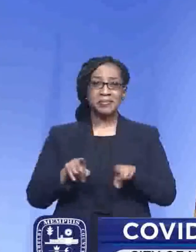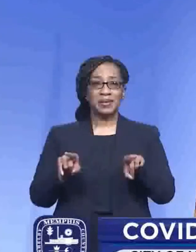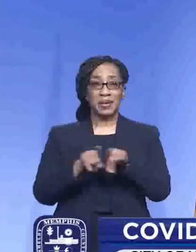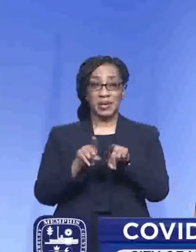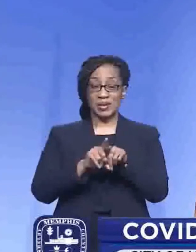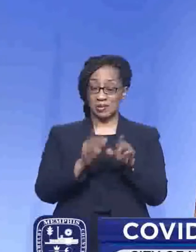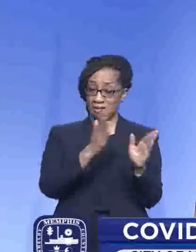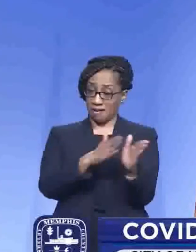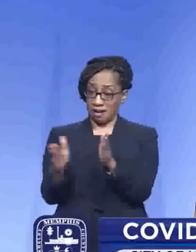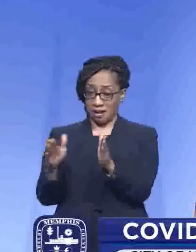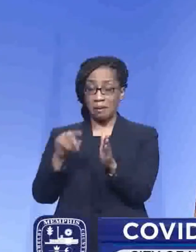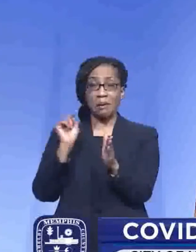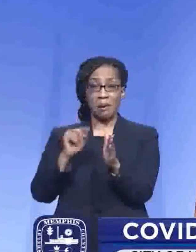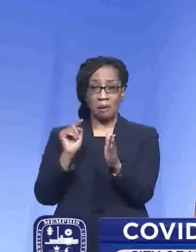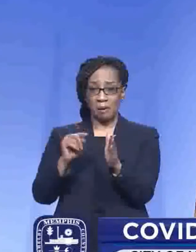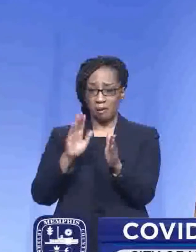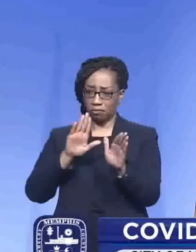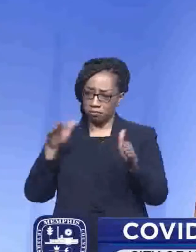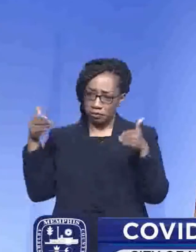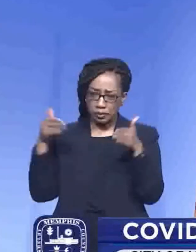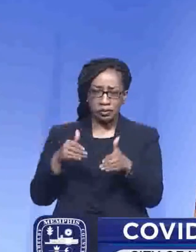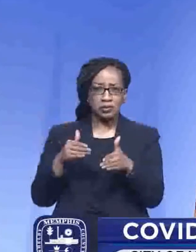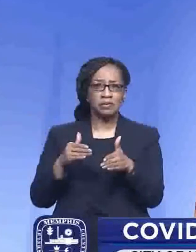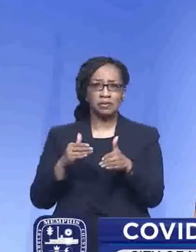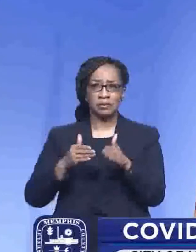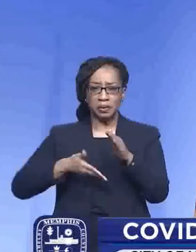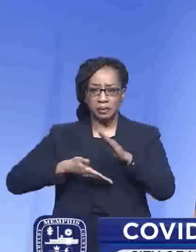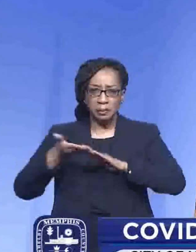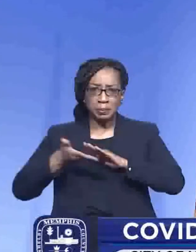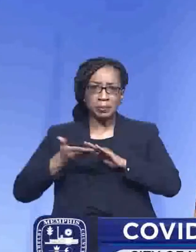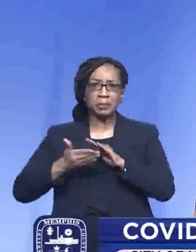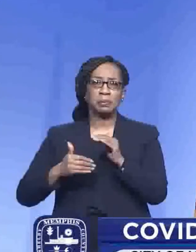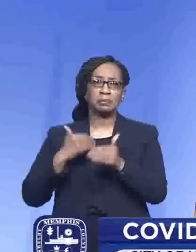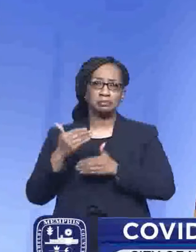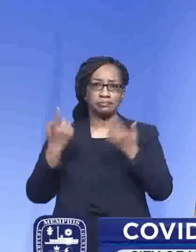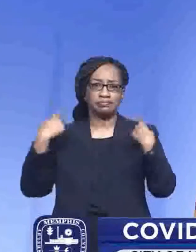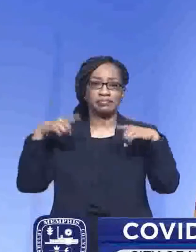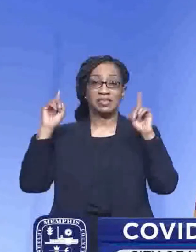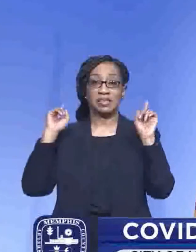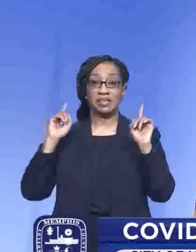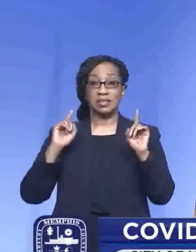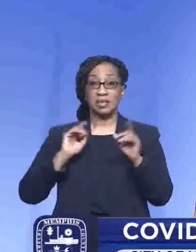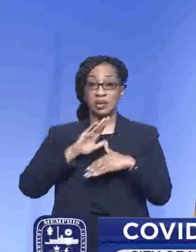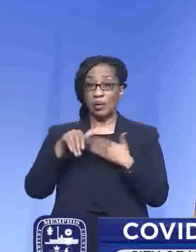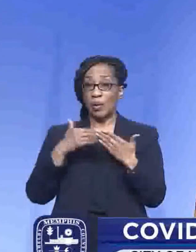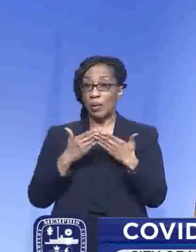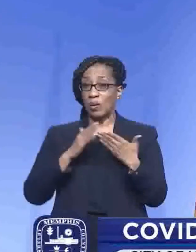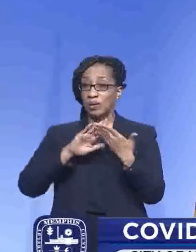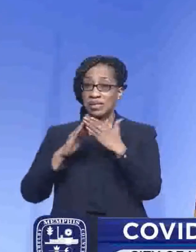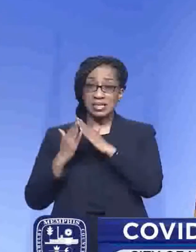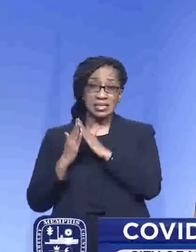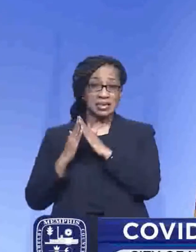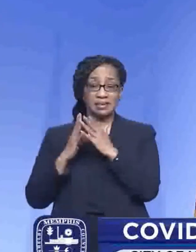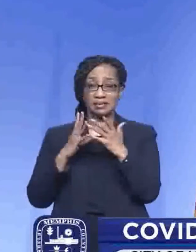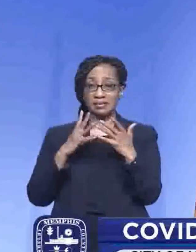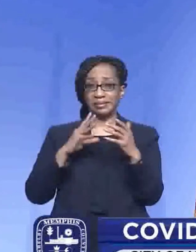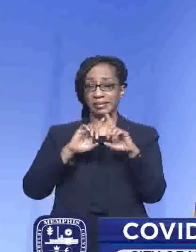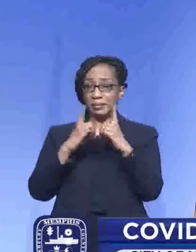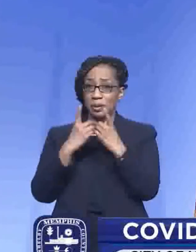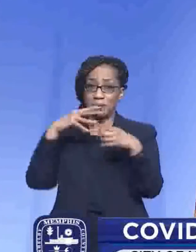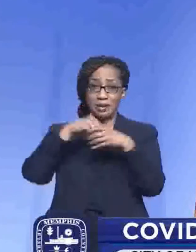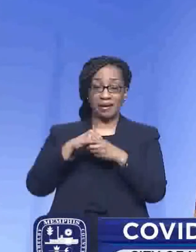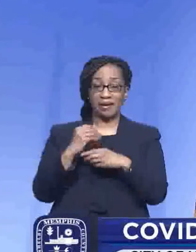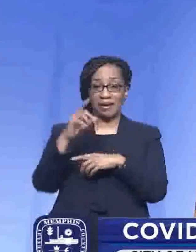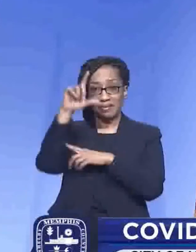plan. Almost every city division has been involved in the last 48 hours: fire, general